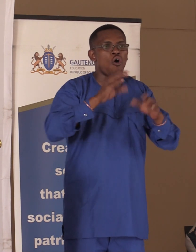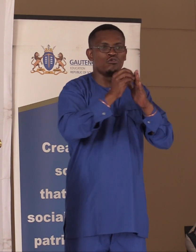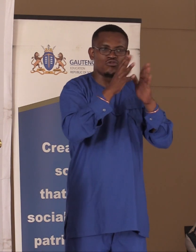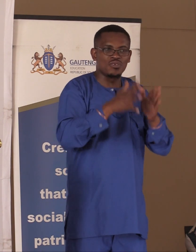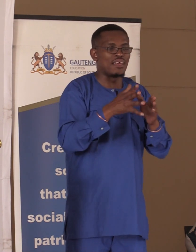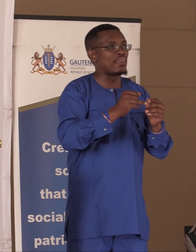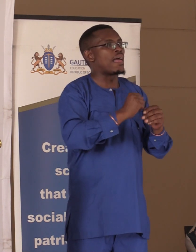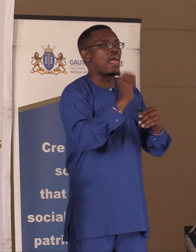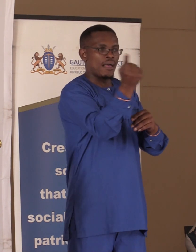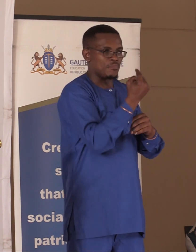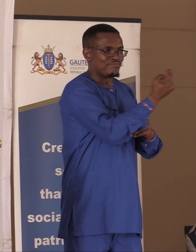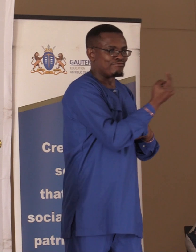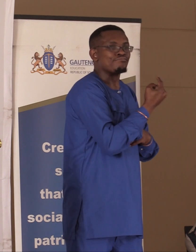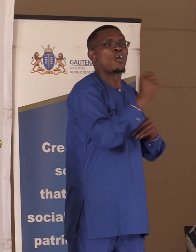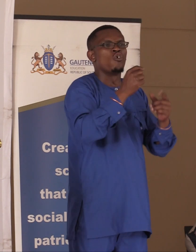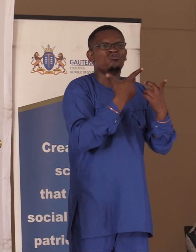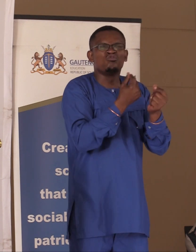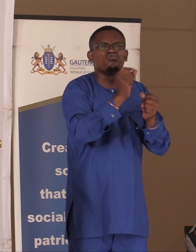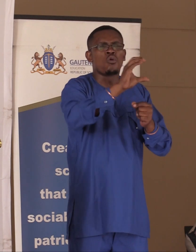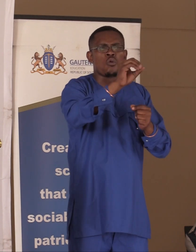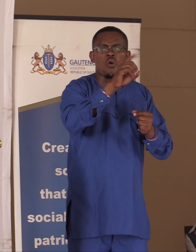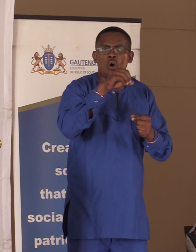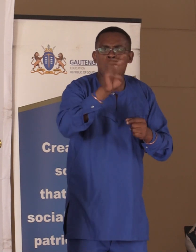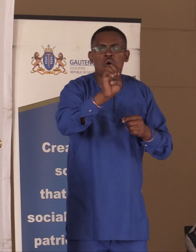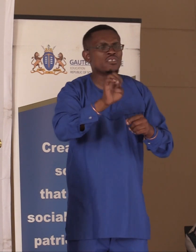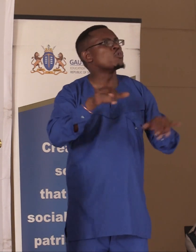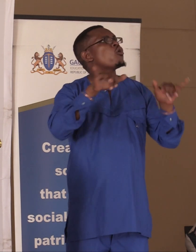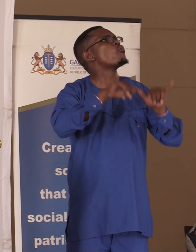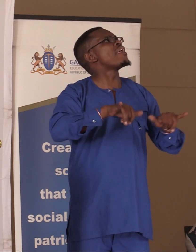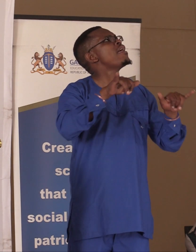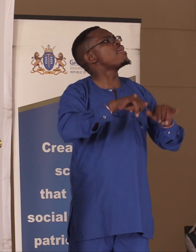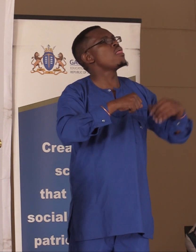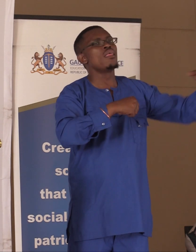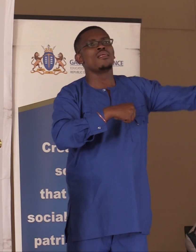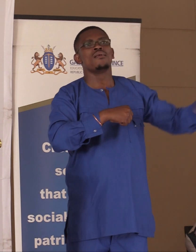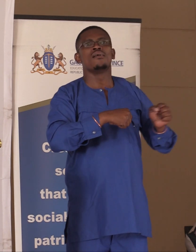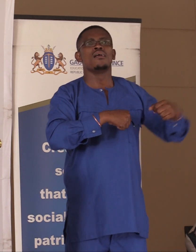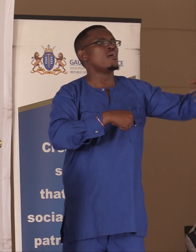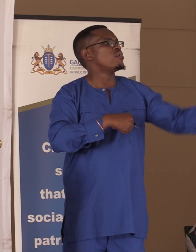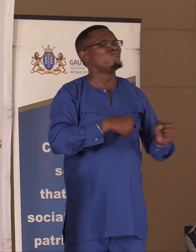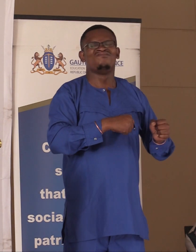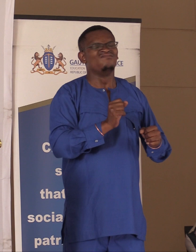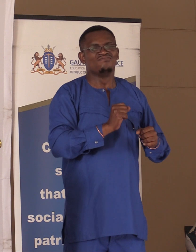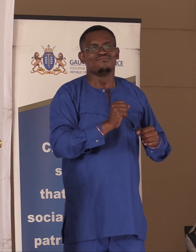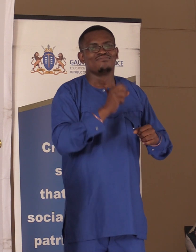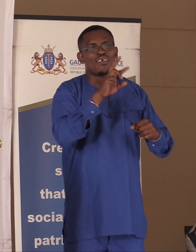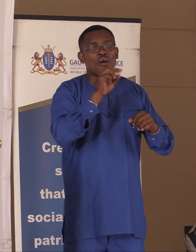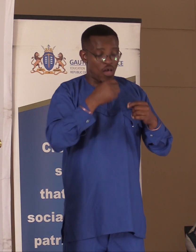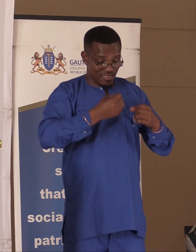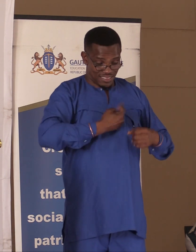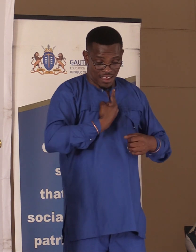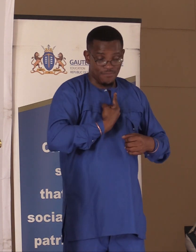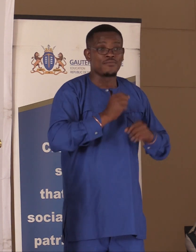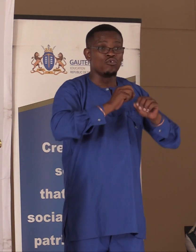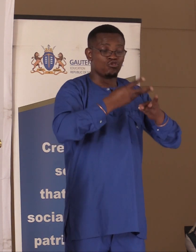here coding, getting wise, and not waiting for someone from England to solve their problems. We can do it